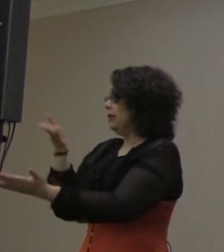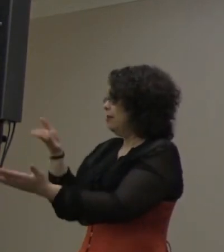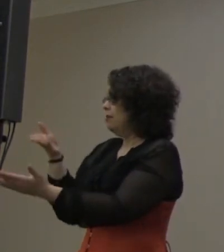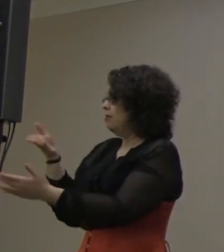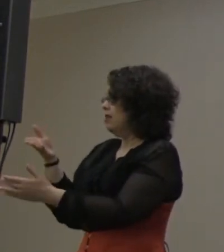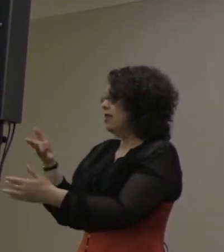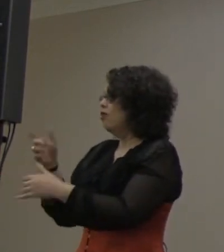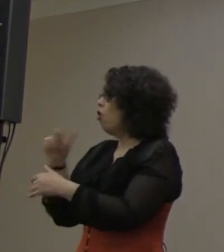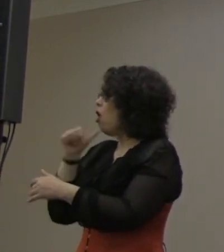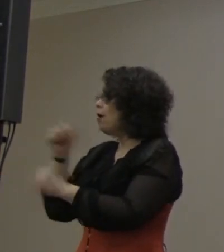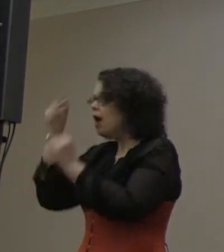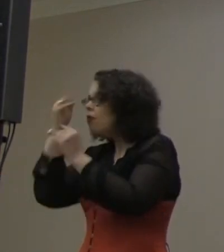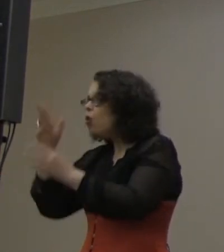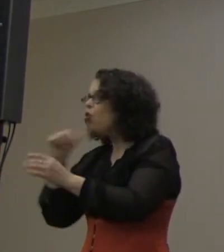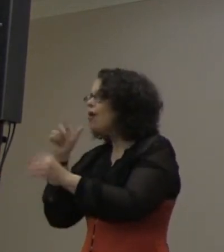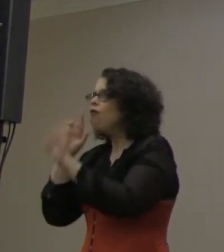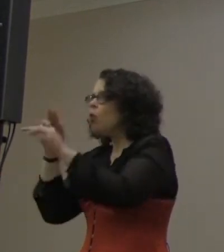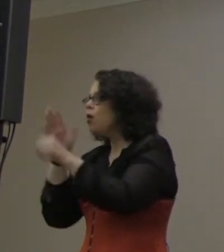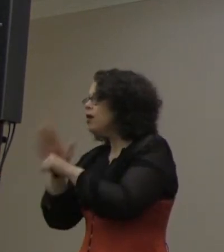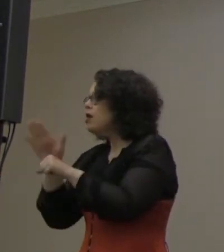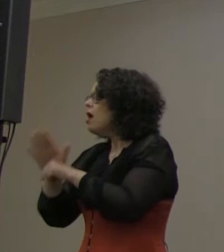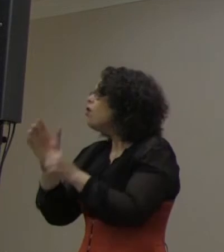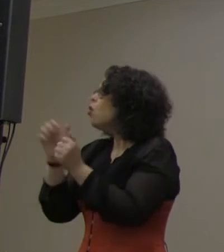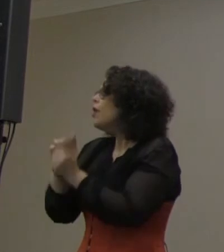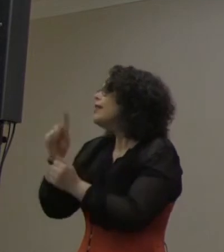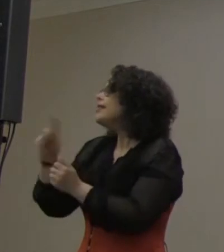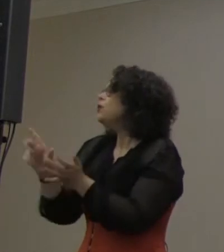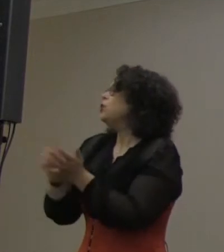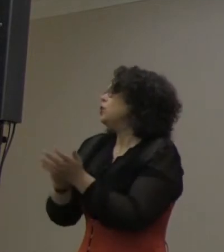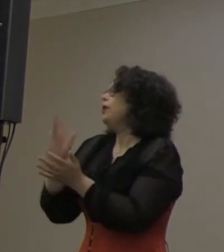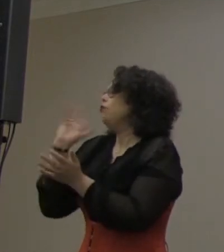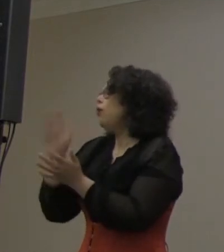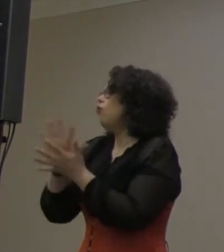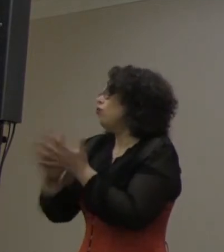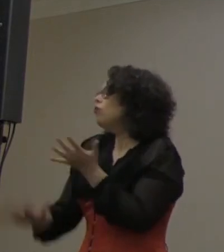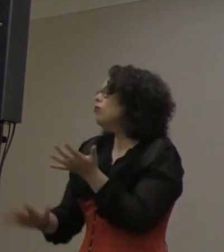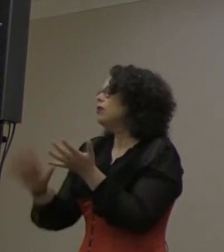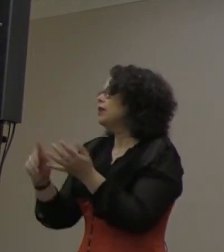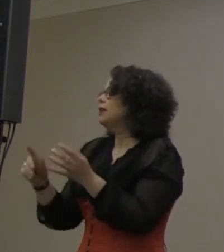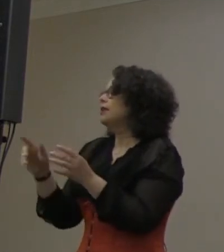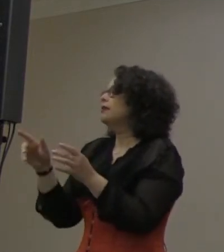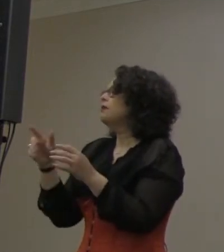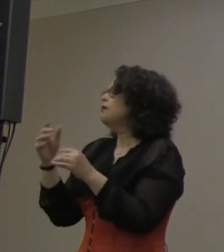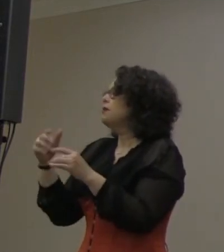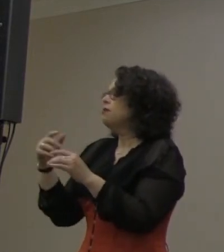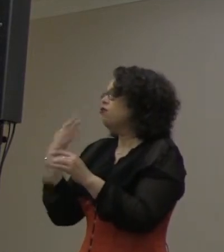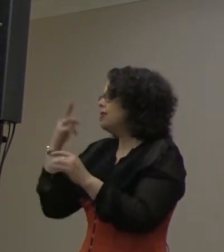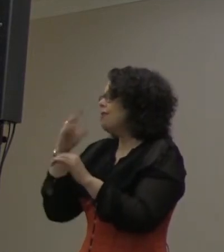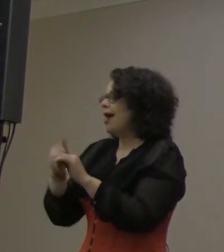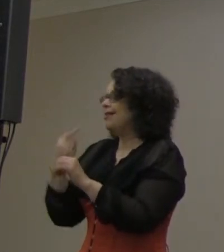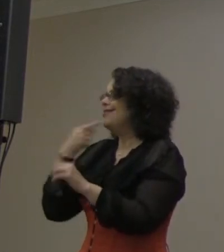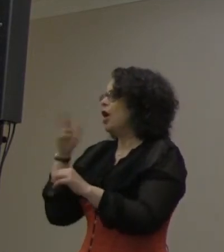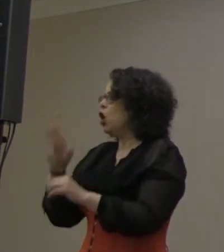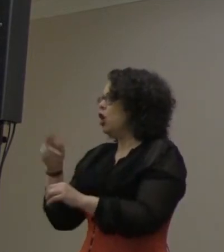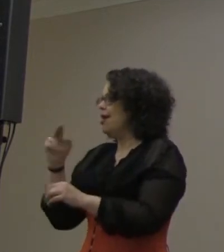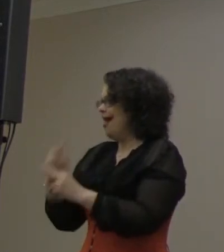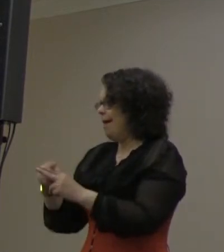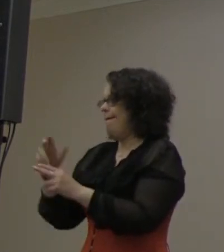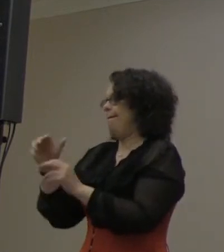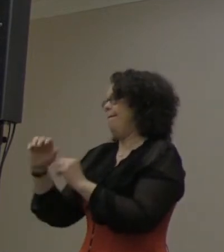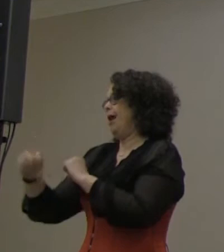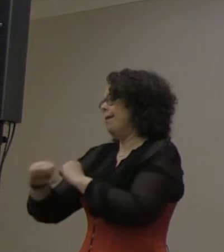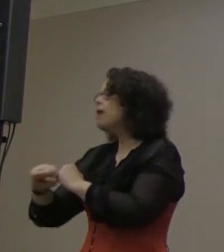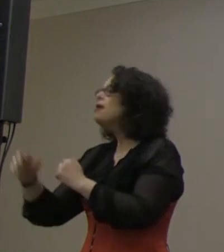or underreported by the media, hence the impetus behind the Say Her Name campaign. If